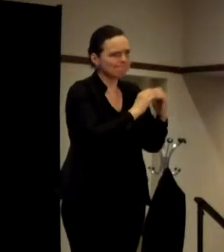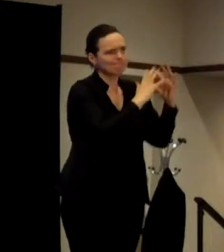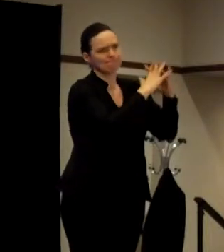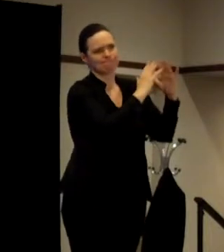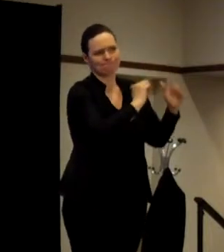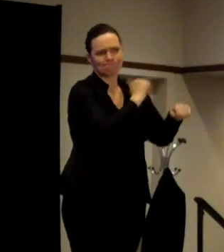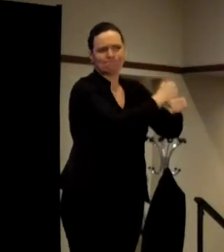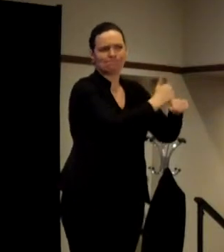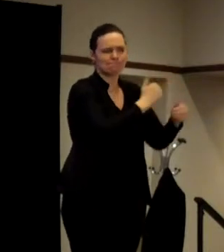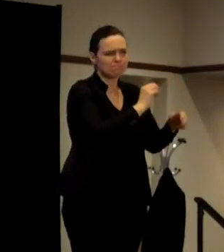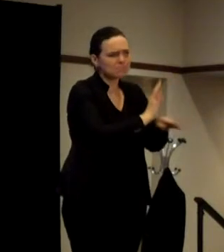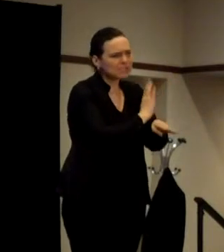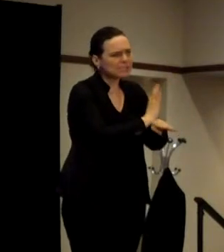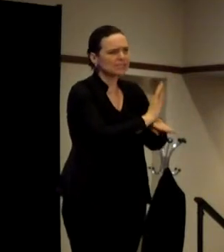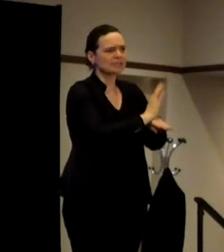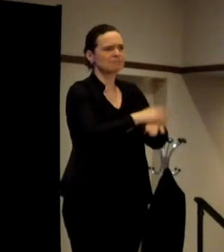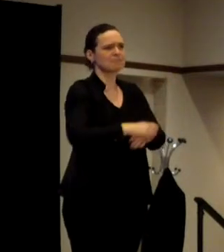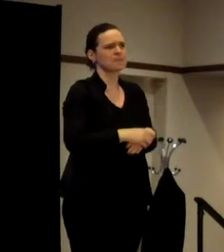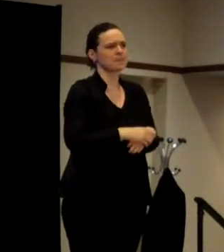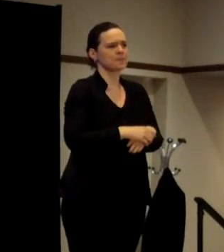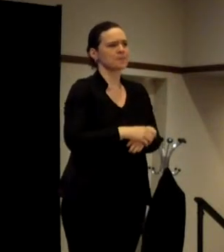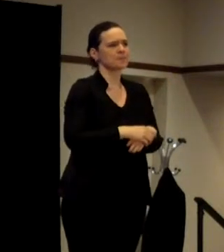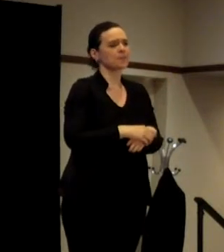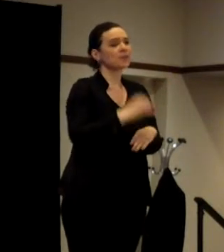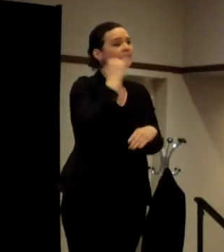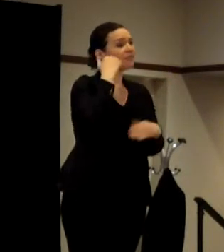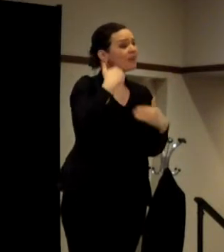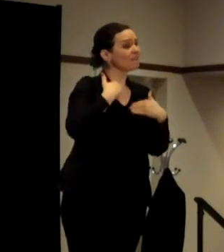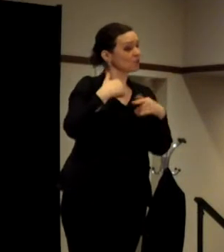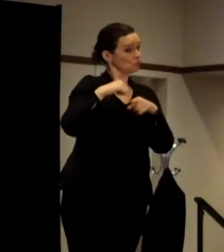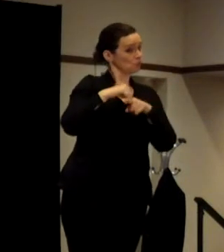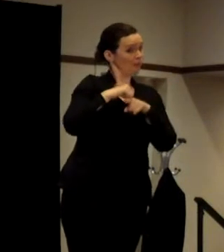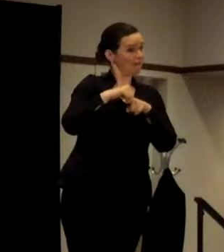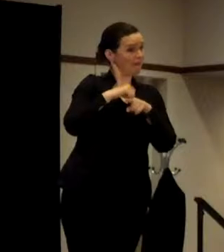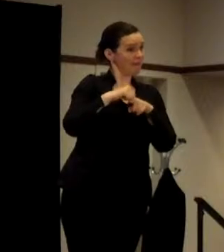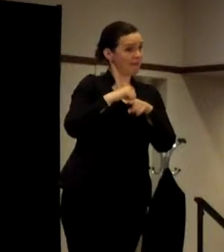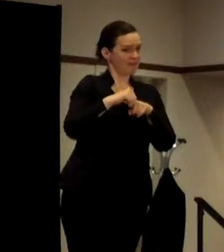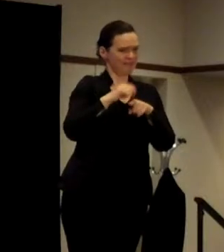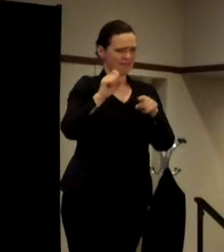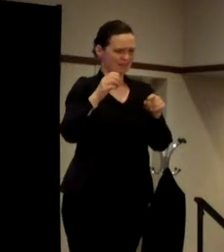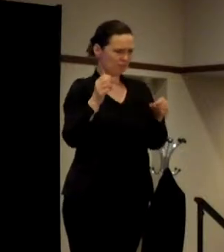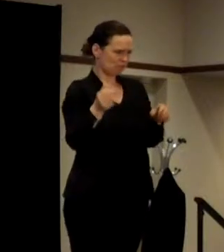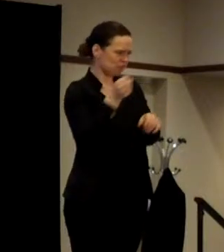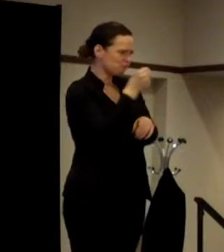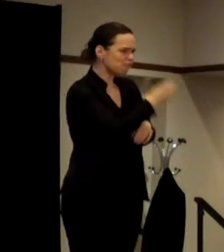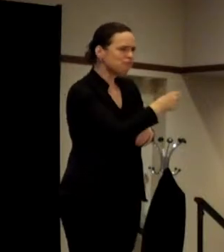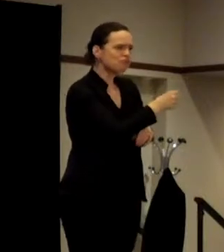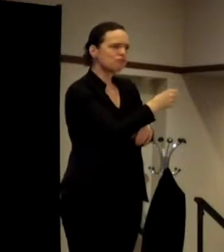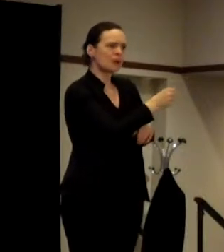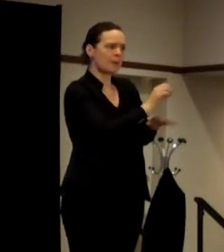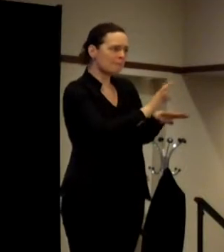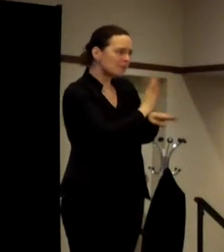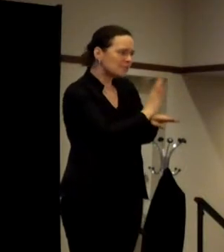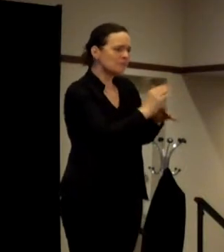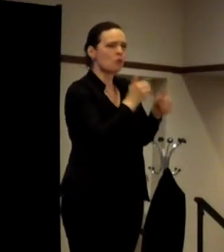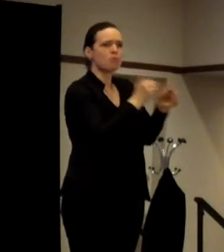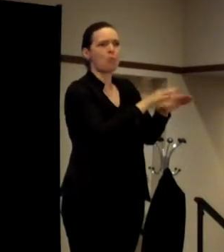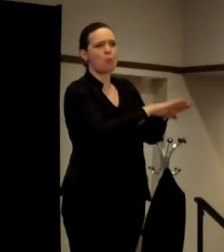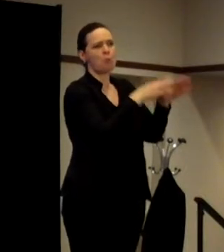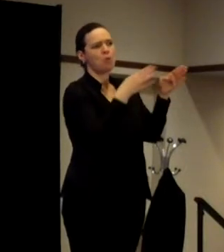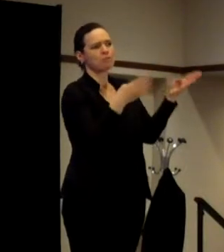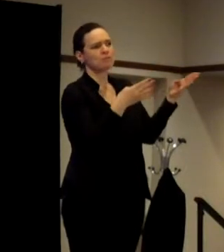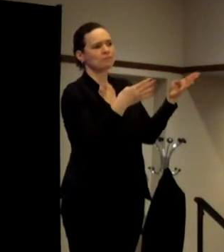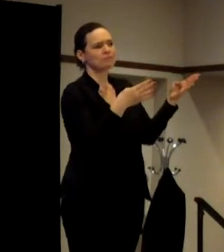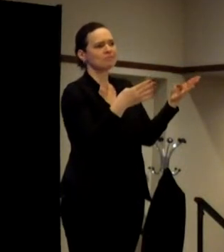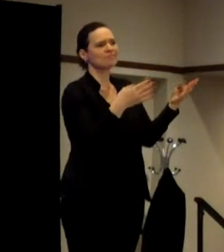development opportunities. But also you got to have infrastructure to deal with it. And specifically, we have some investments we want to make that will